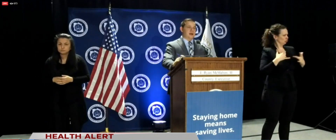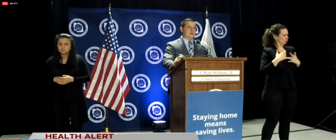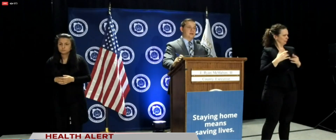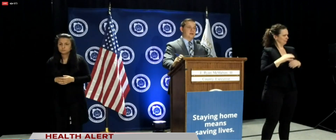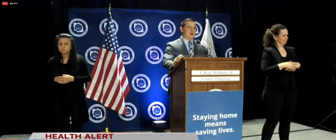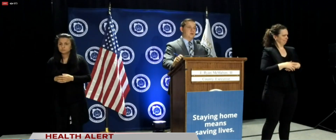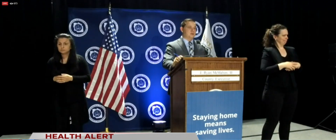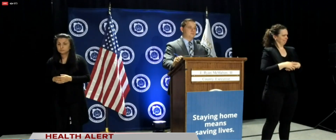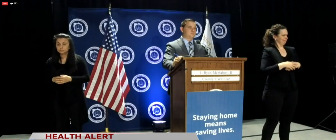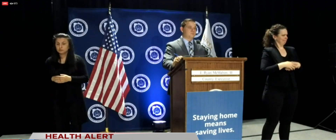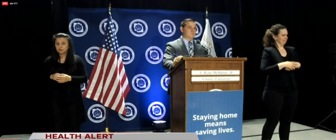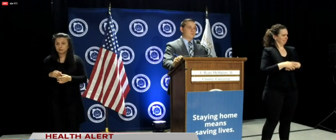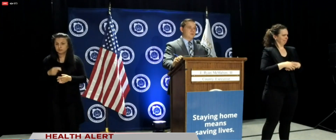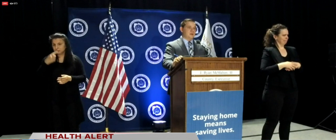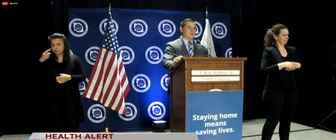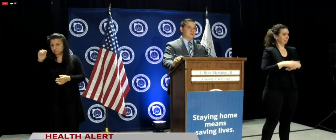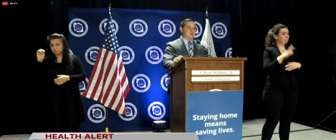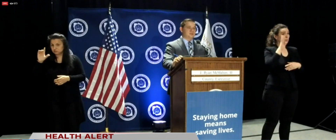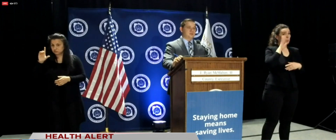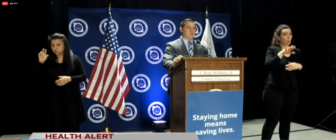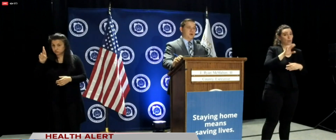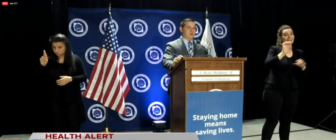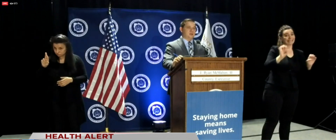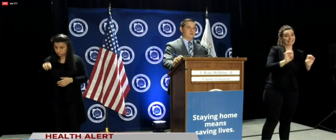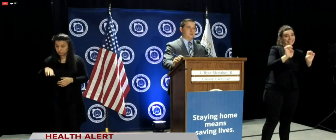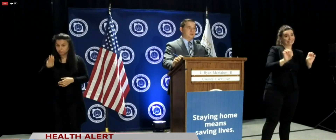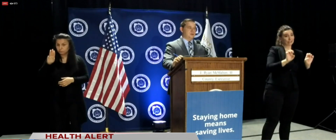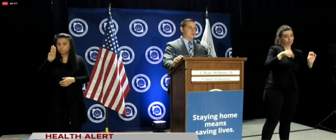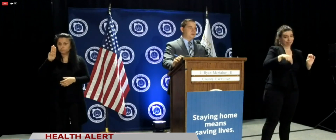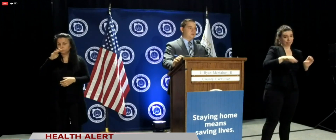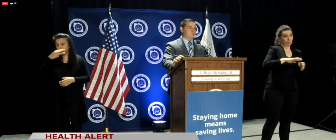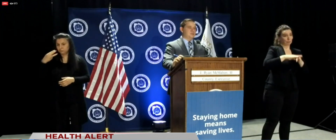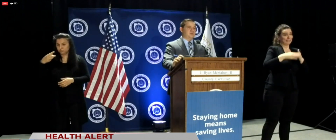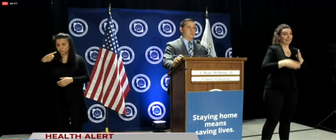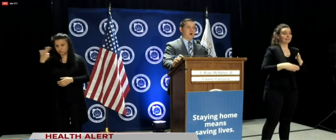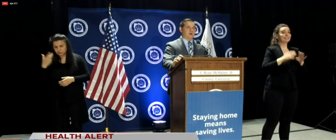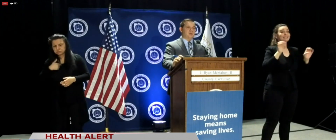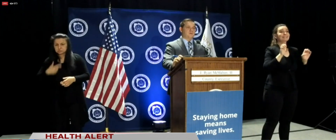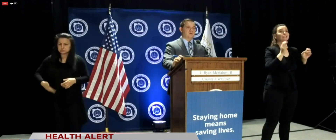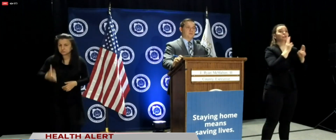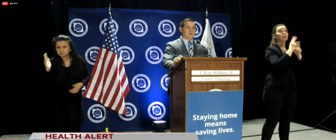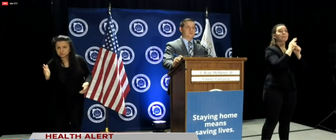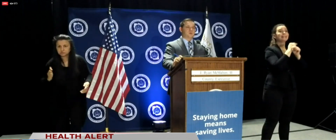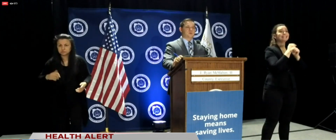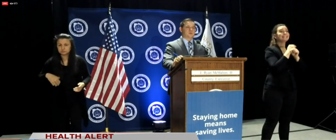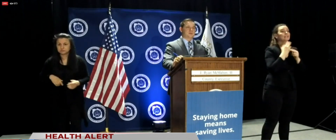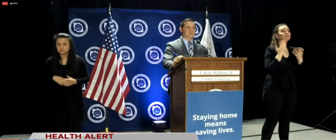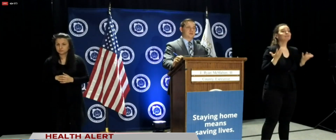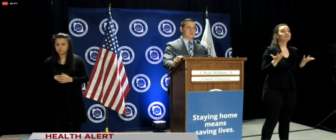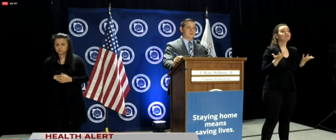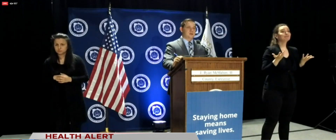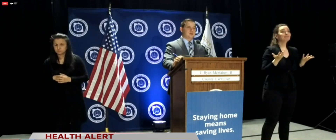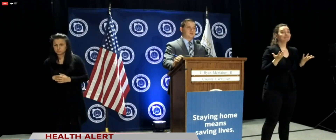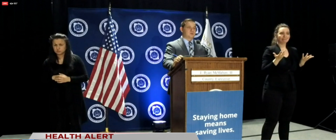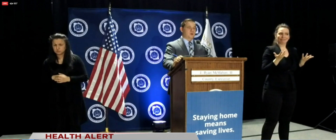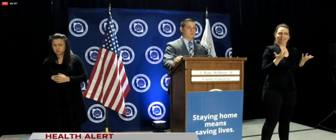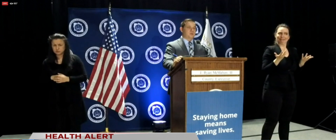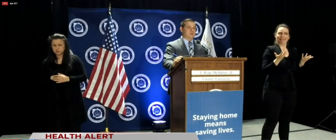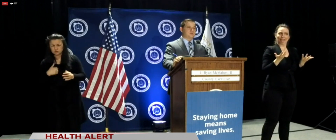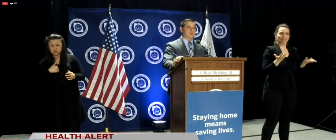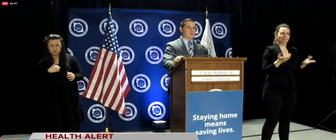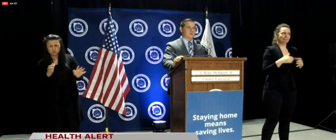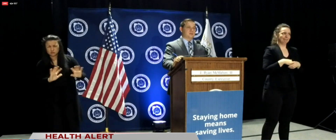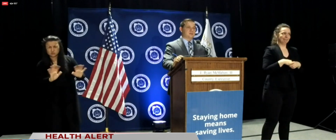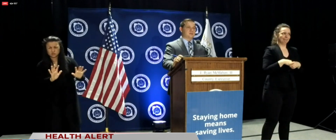to be in Onondaga County, and the Easter Bunny is going to receive a pardon from me on social distancing. So don't